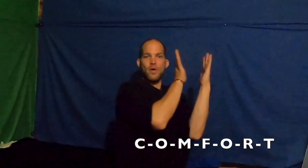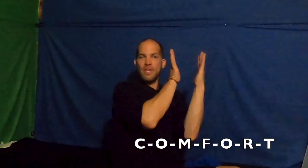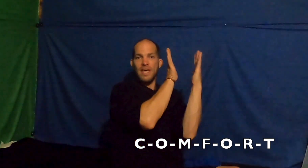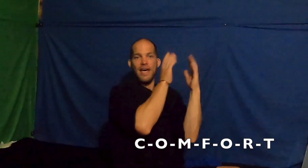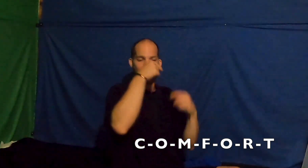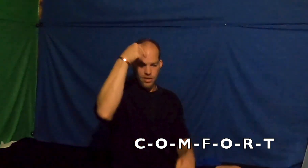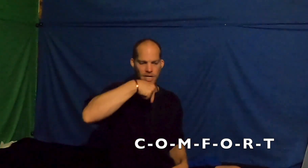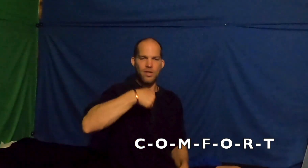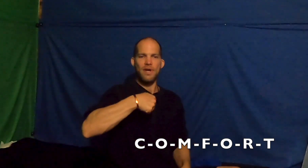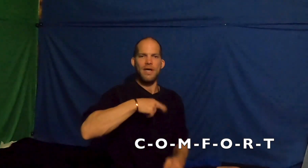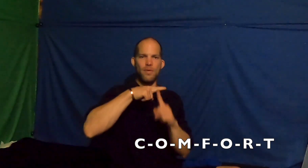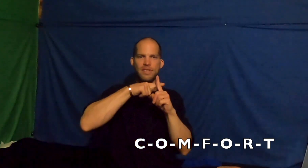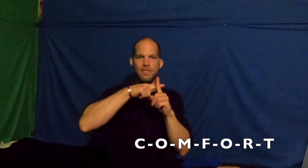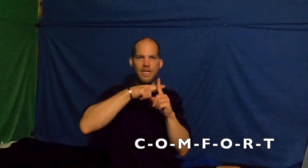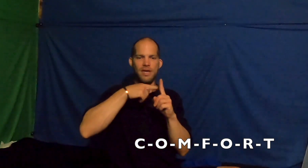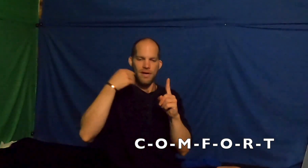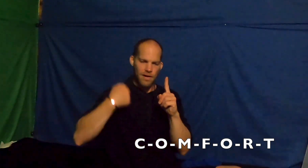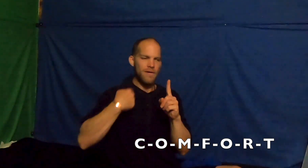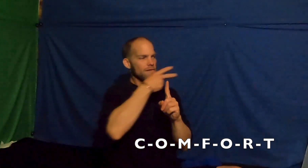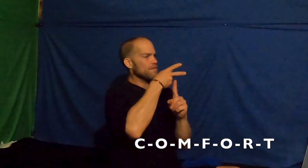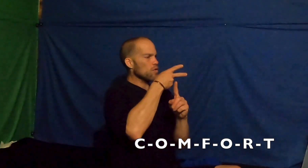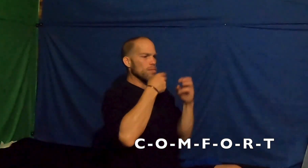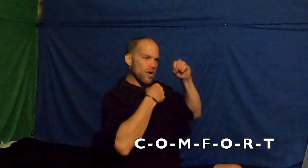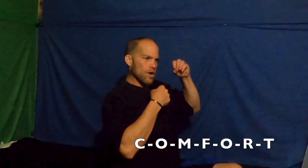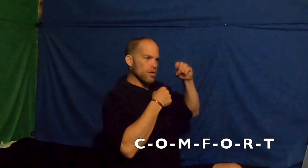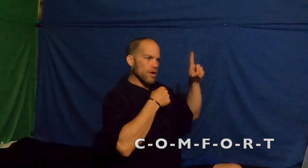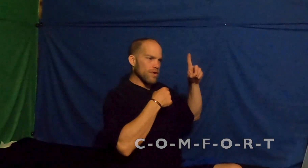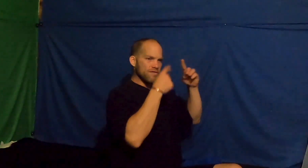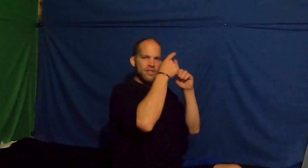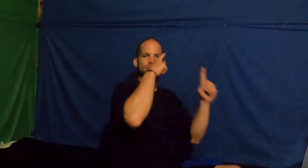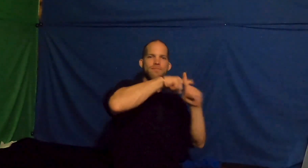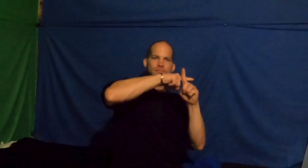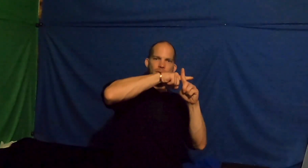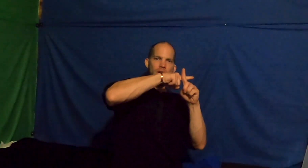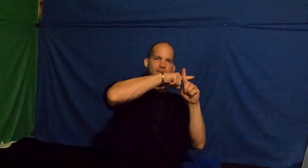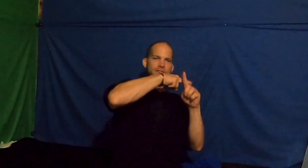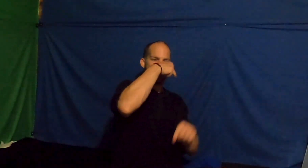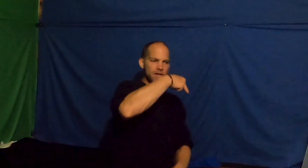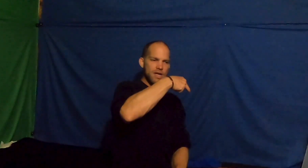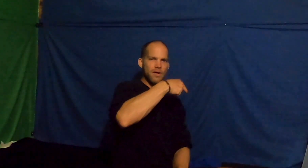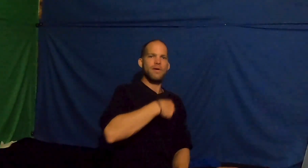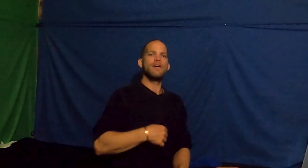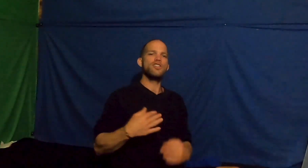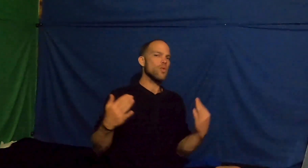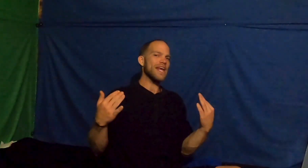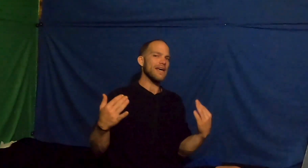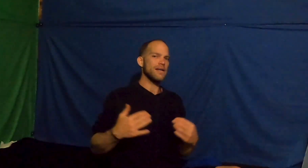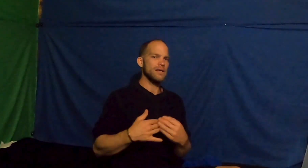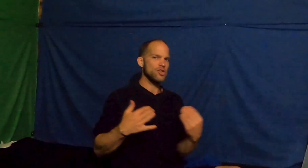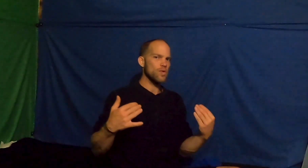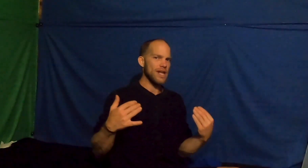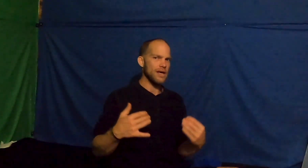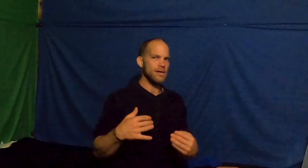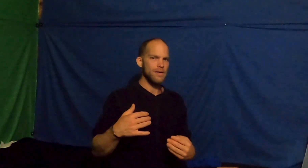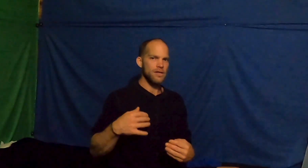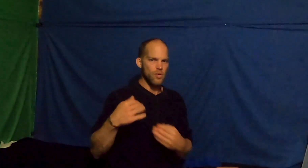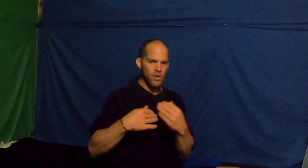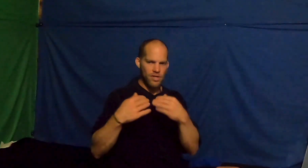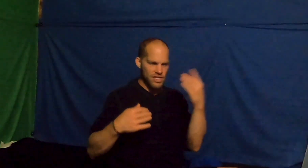with the H, it's already here with the T. Form, ongoing, reference, plus, here, 20, to any. So when you understand